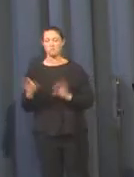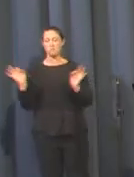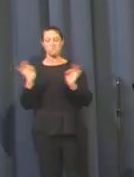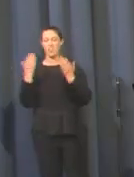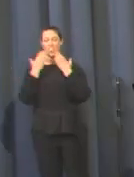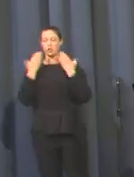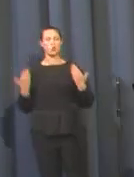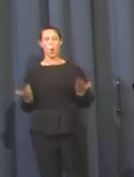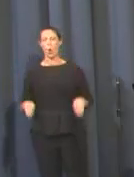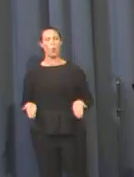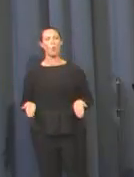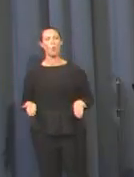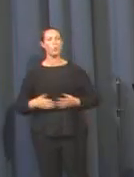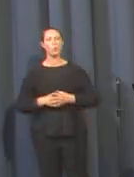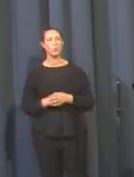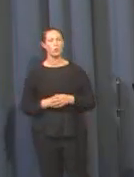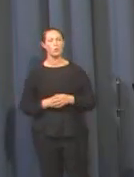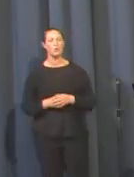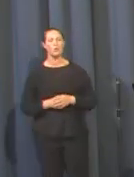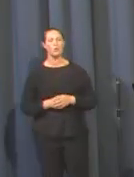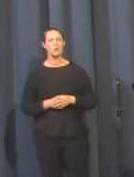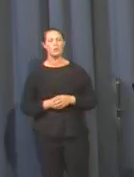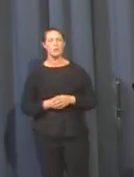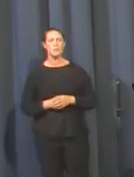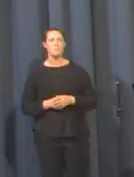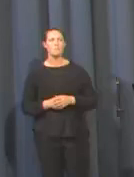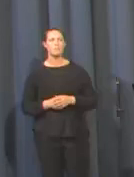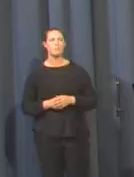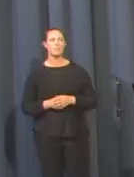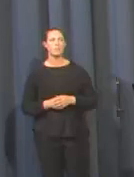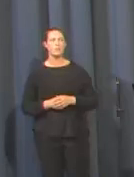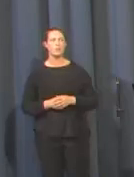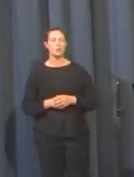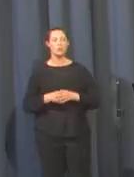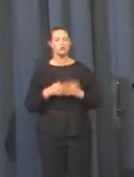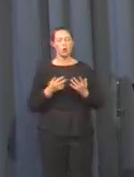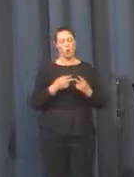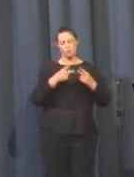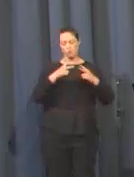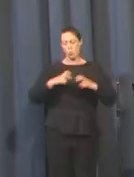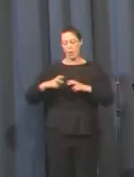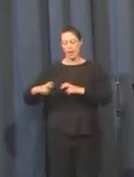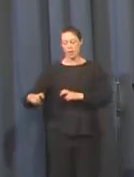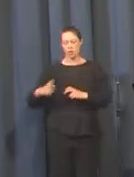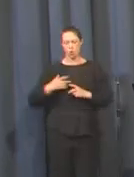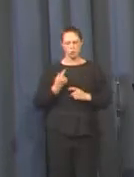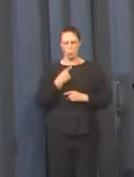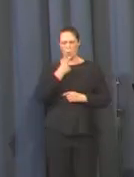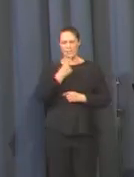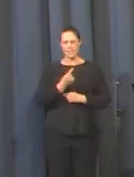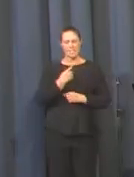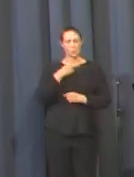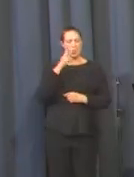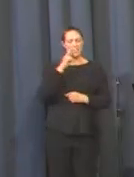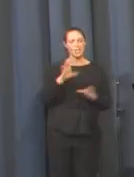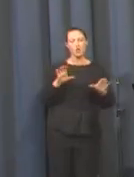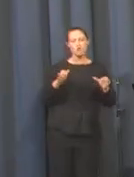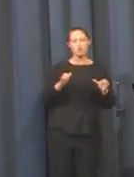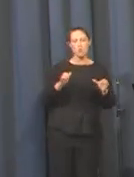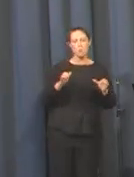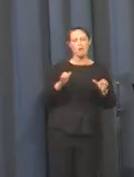all. And the things that are reported in the literature are what is seen in a group of